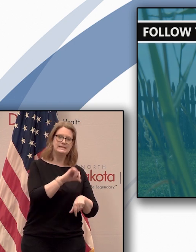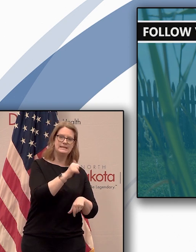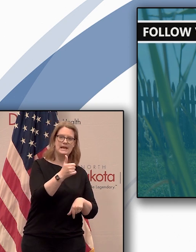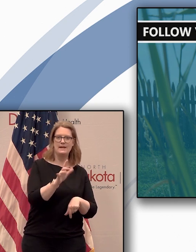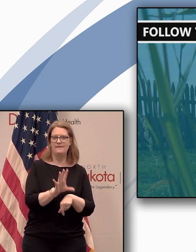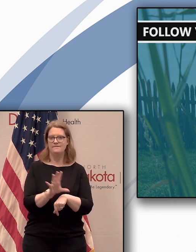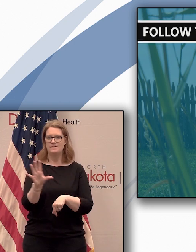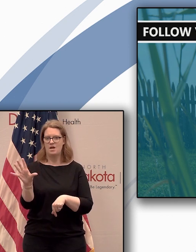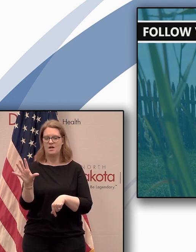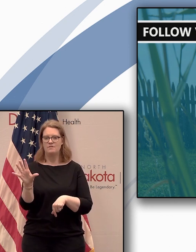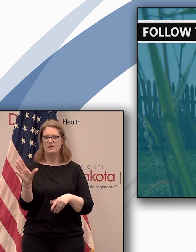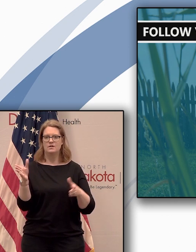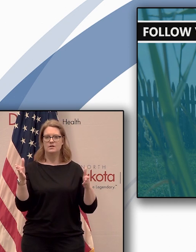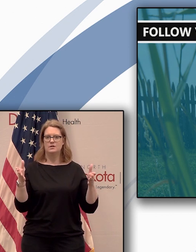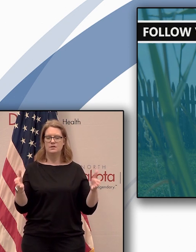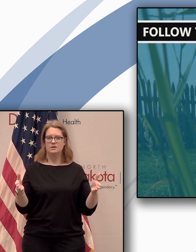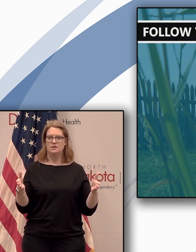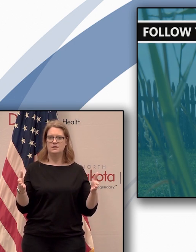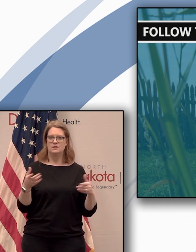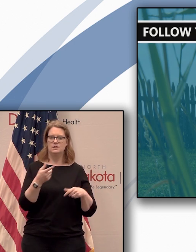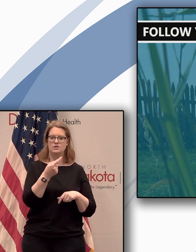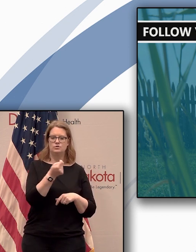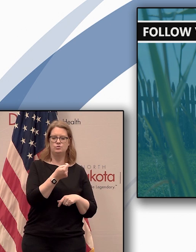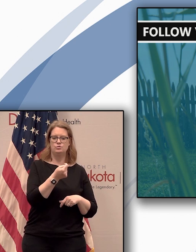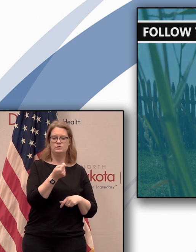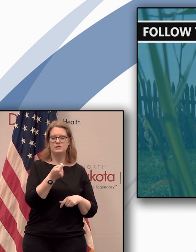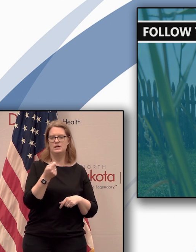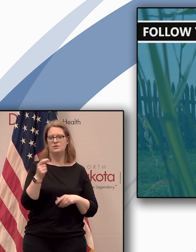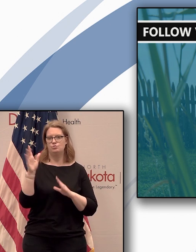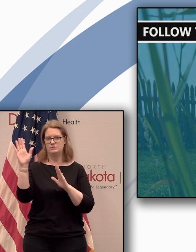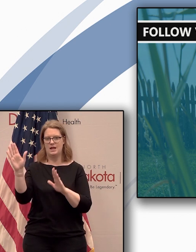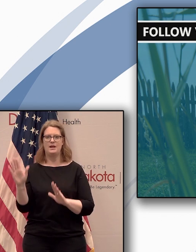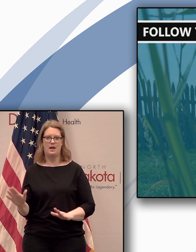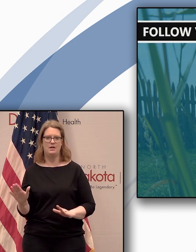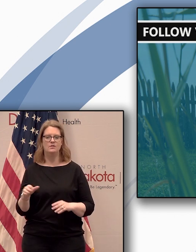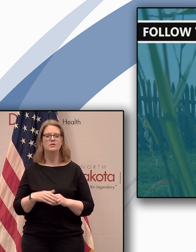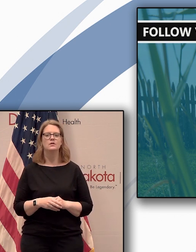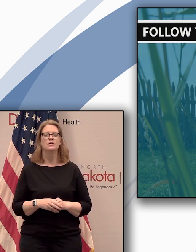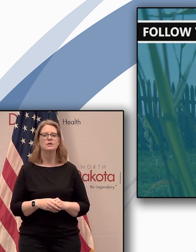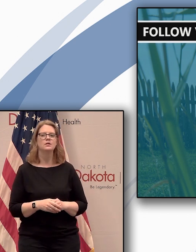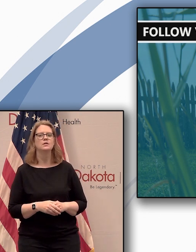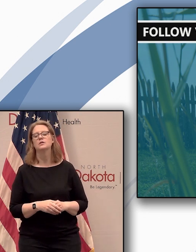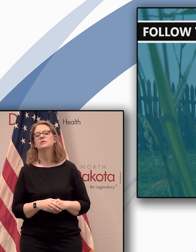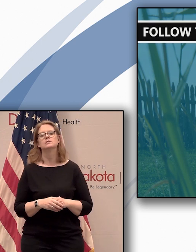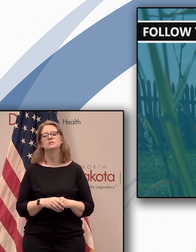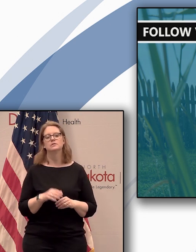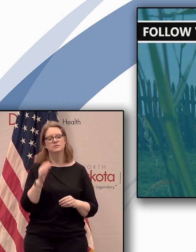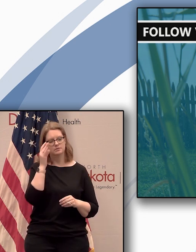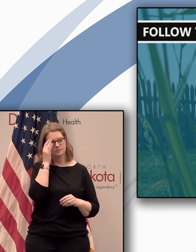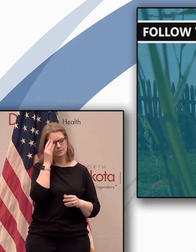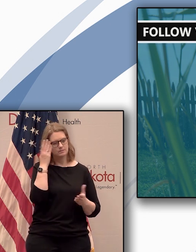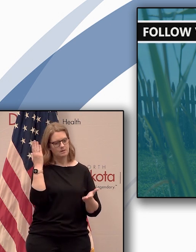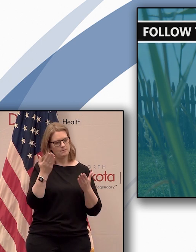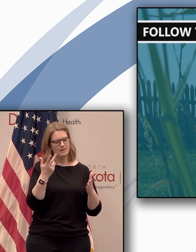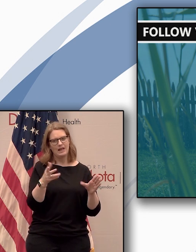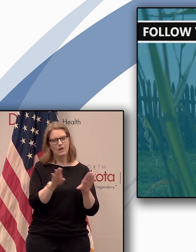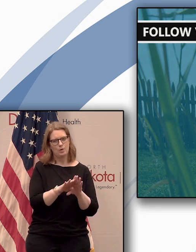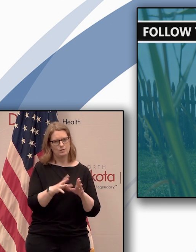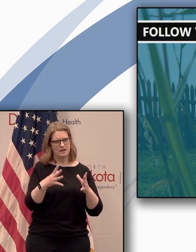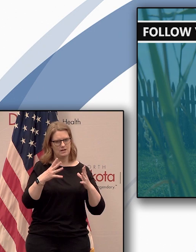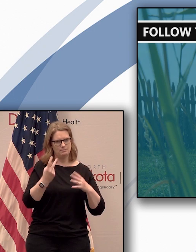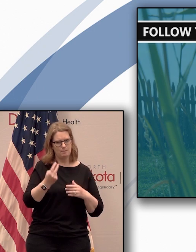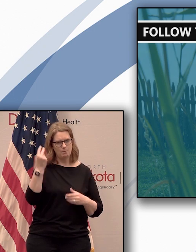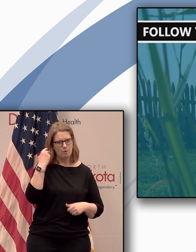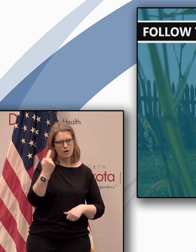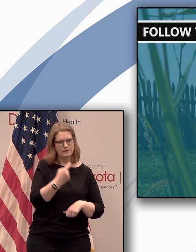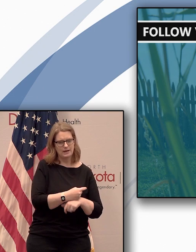5 p.m. and they're open Tuesday through Sunday. So again, that seems to me, it looks like they might be closed on the holiday Memorial